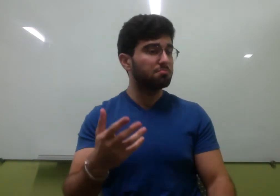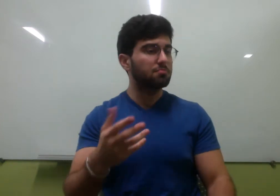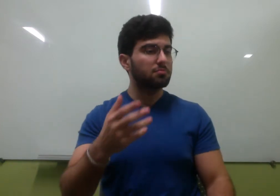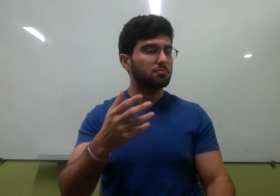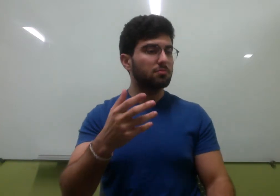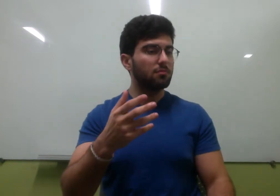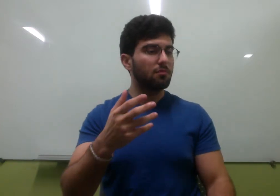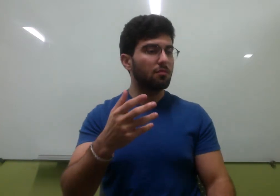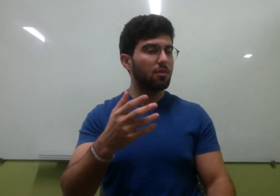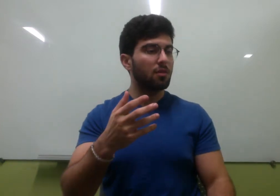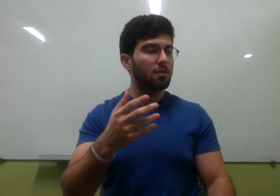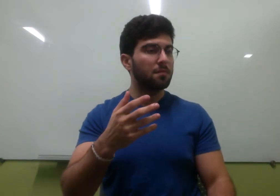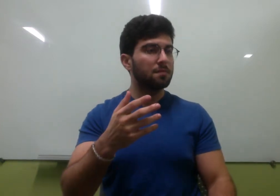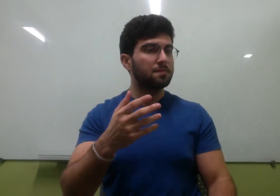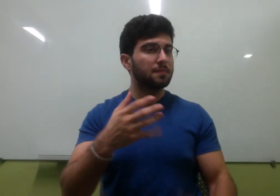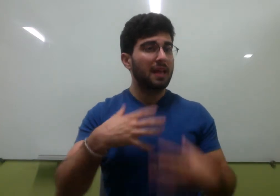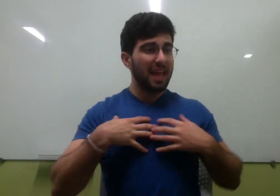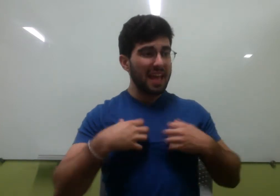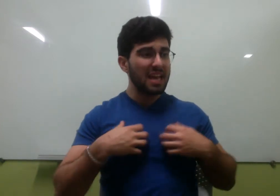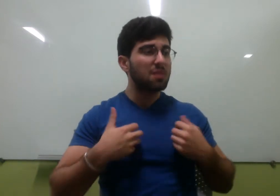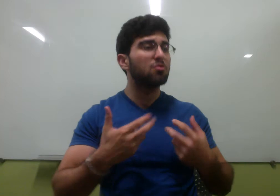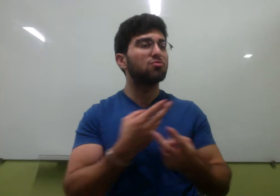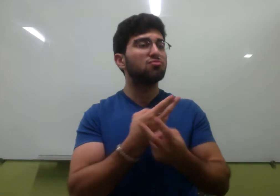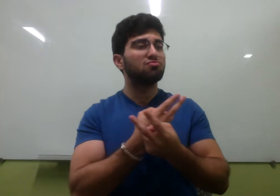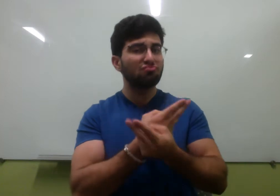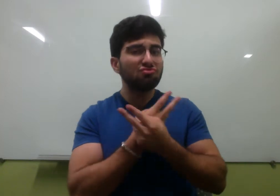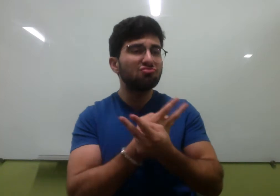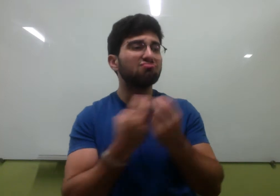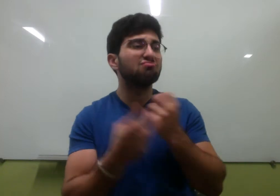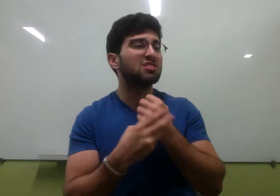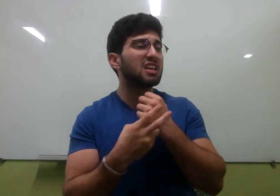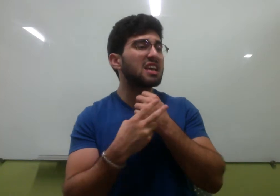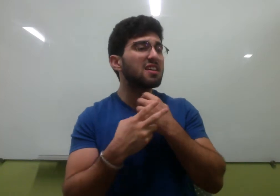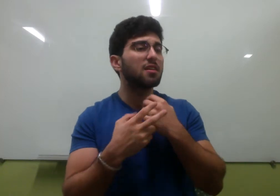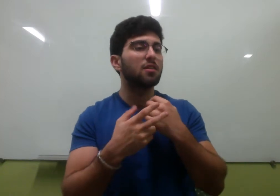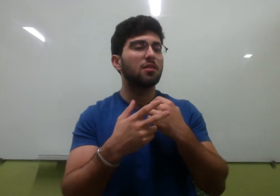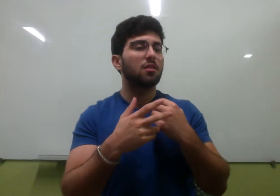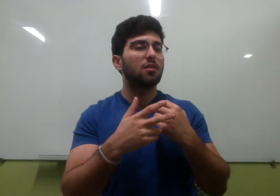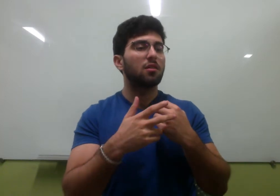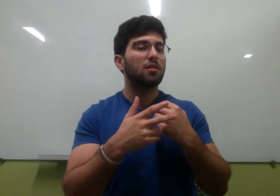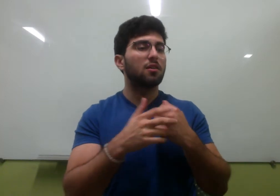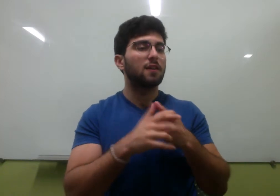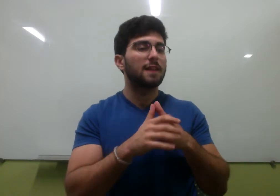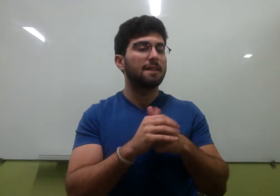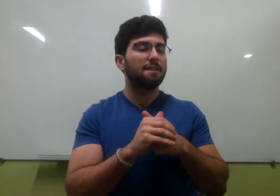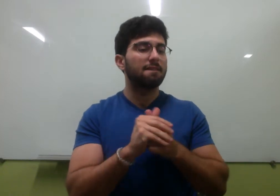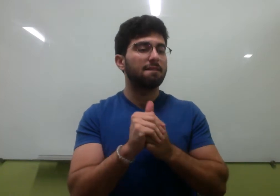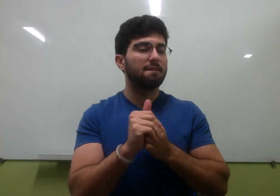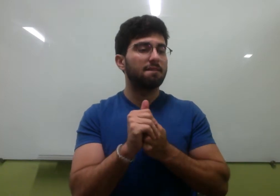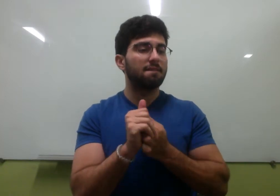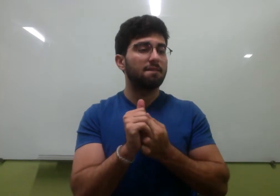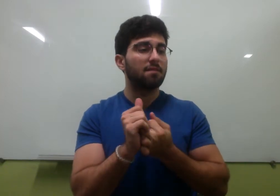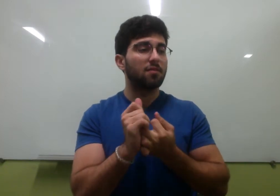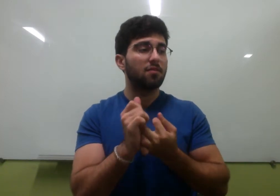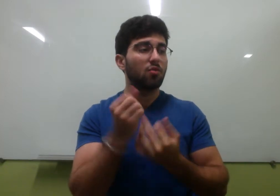and you've seen a giraffe up close and personal, the one thing that you will notice, and some zoos will even have times of day where you can feed the giraffes, which is